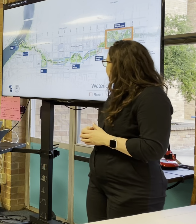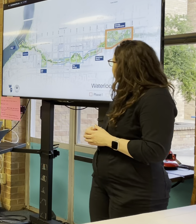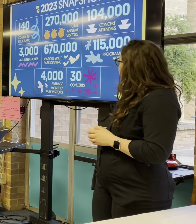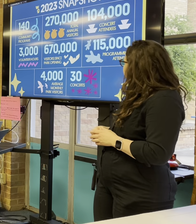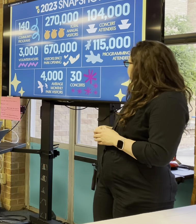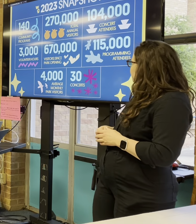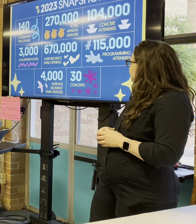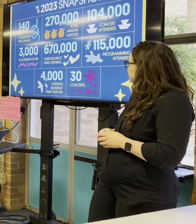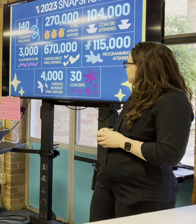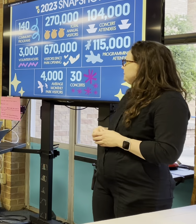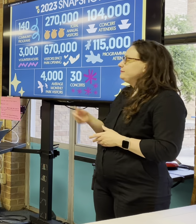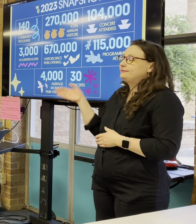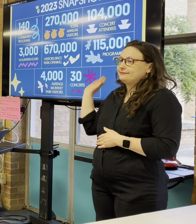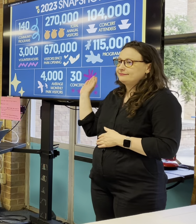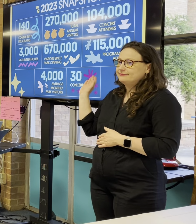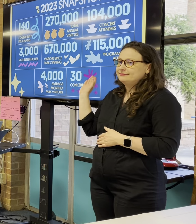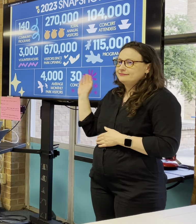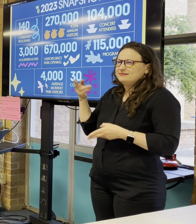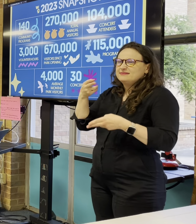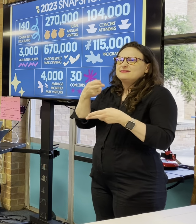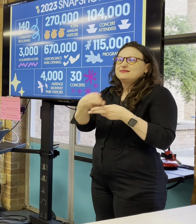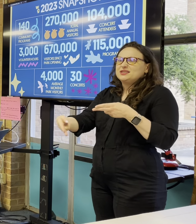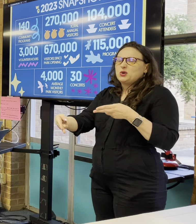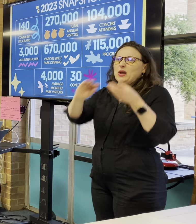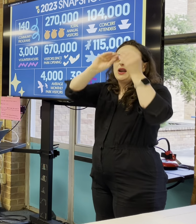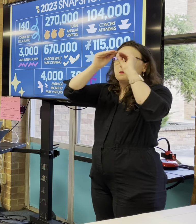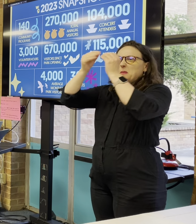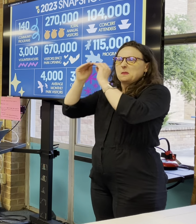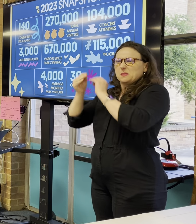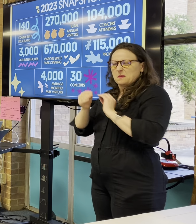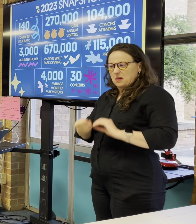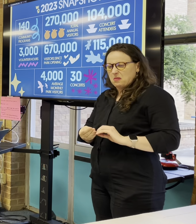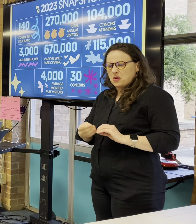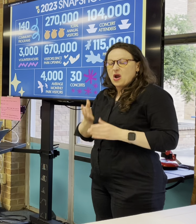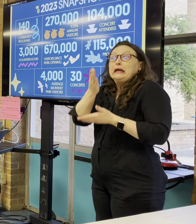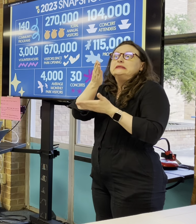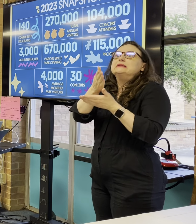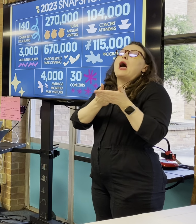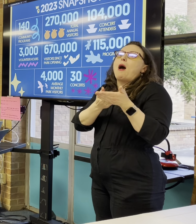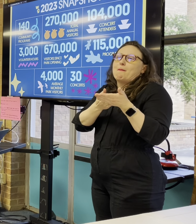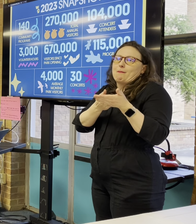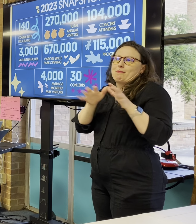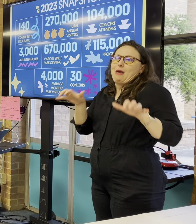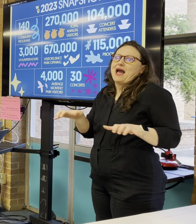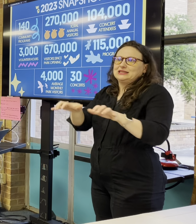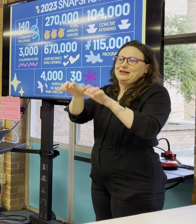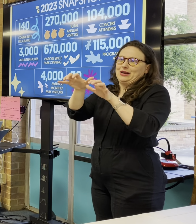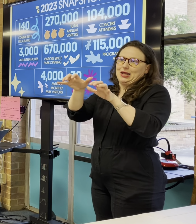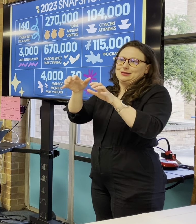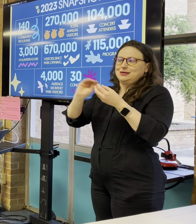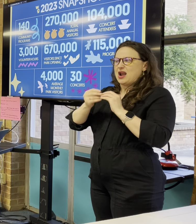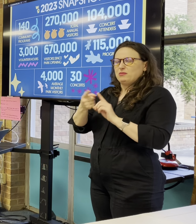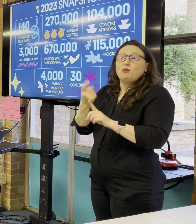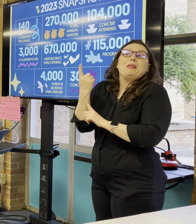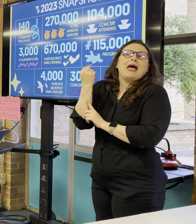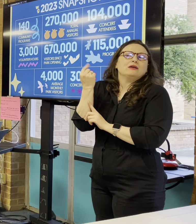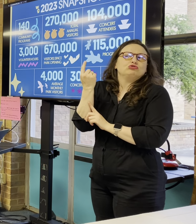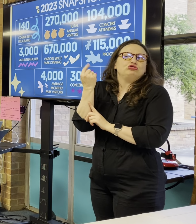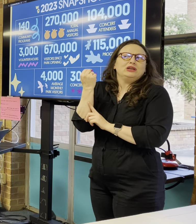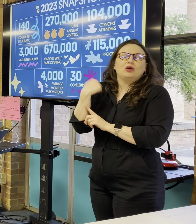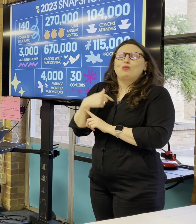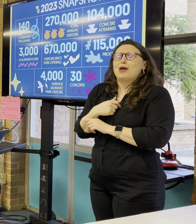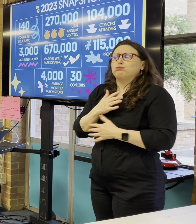So this is a quick snapshot of just some of the activities and some numbers from last year. So we're